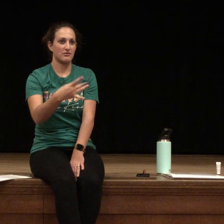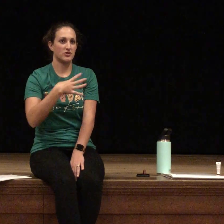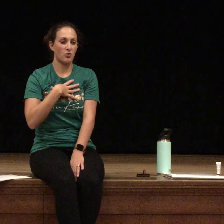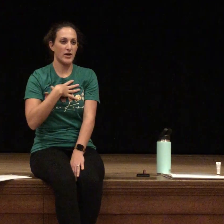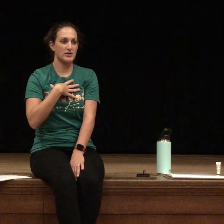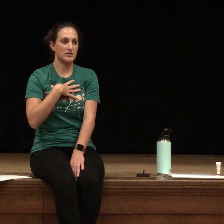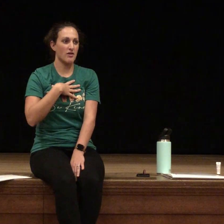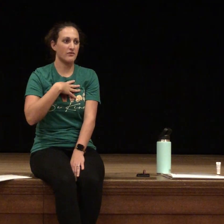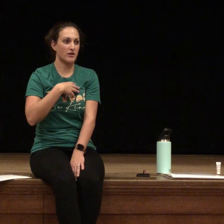So white is all the fingers